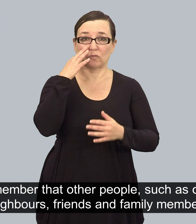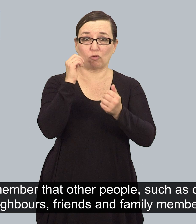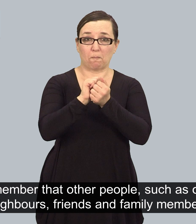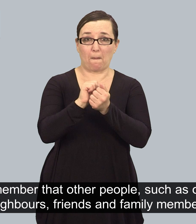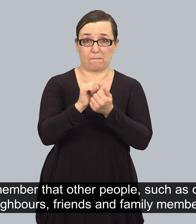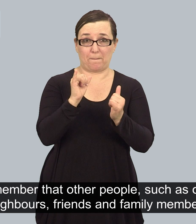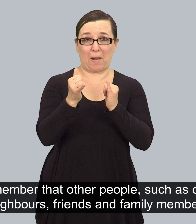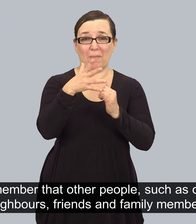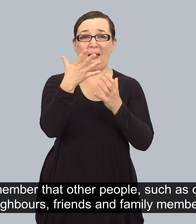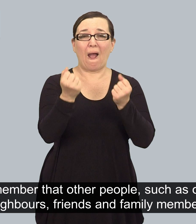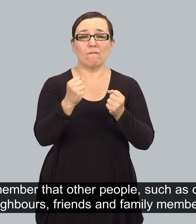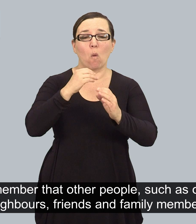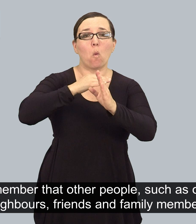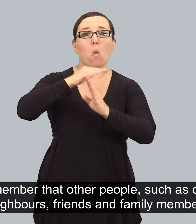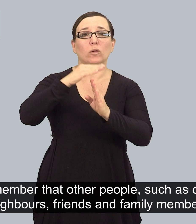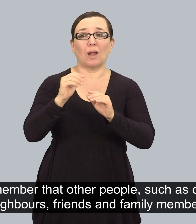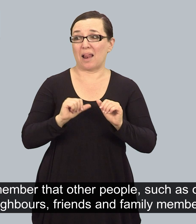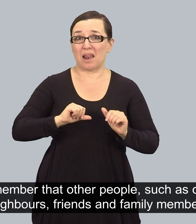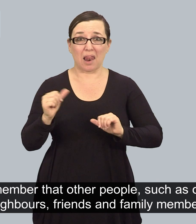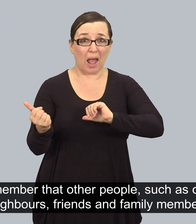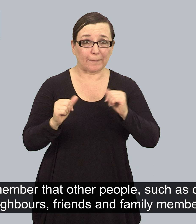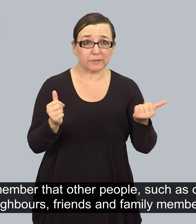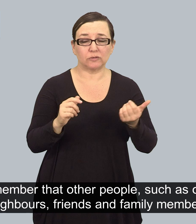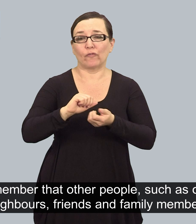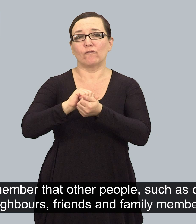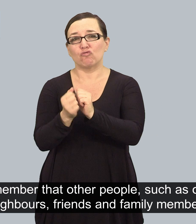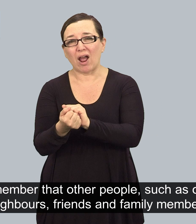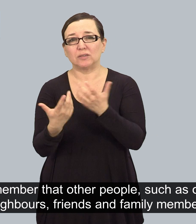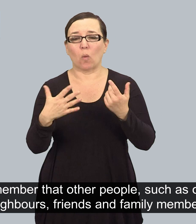Remember that other people, such as older neighbours, friends and family members,